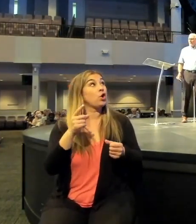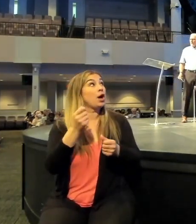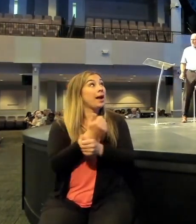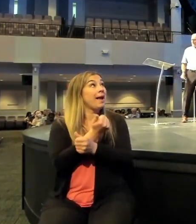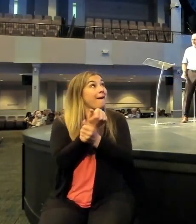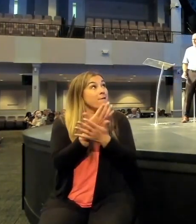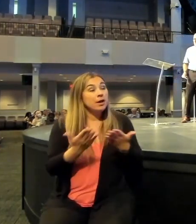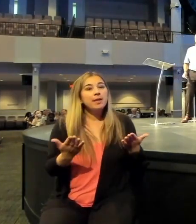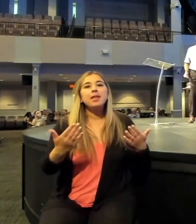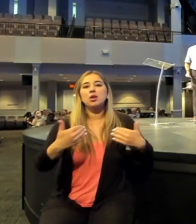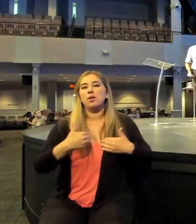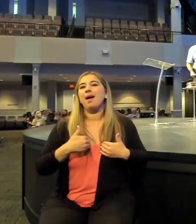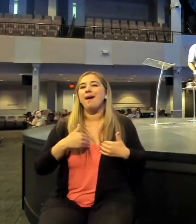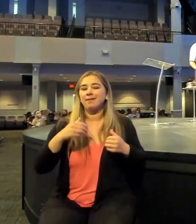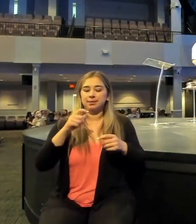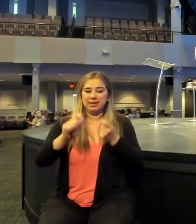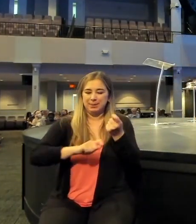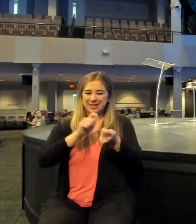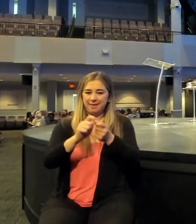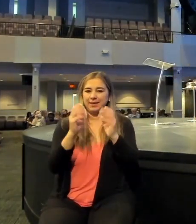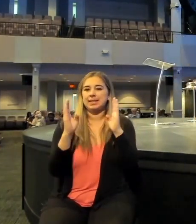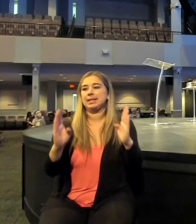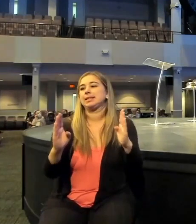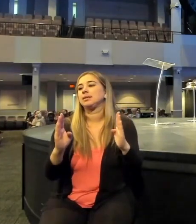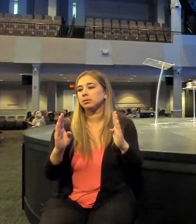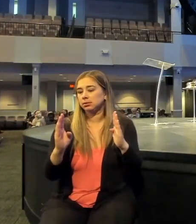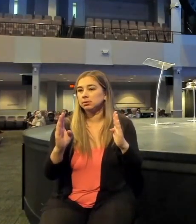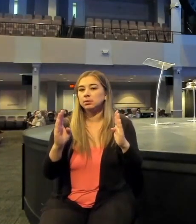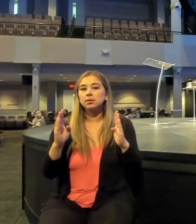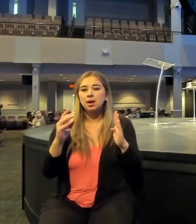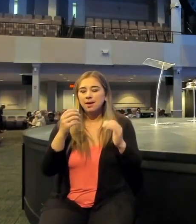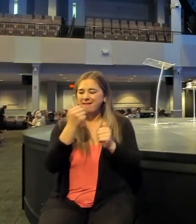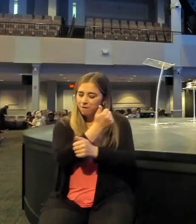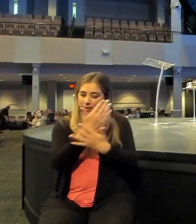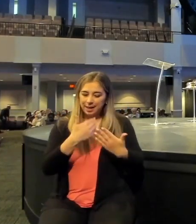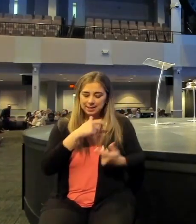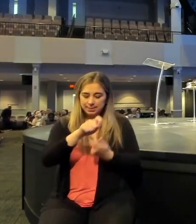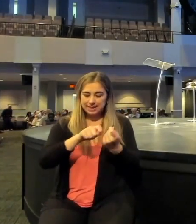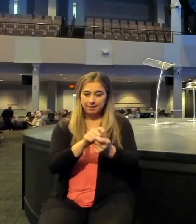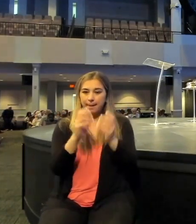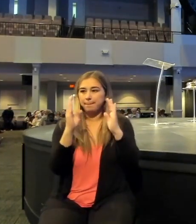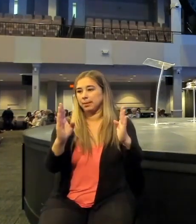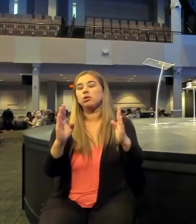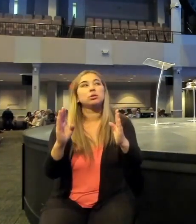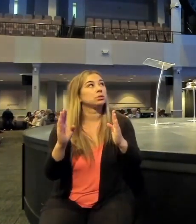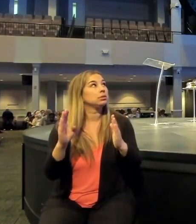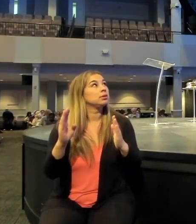a season. For everything there is a season, a